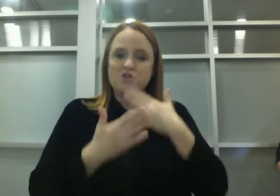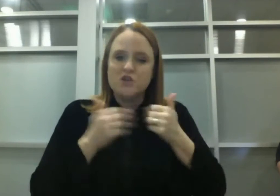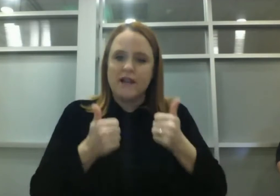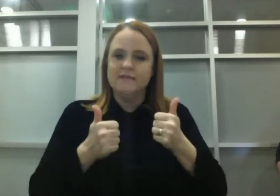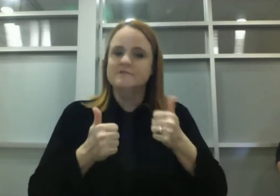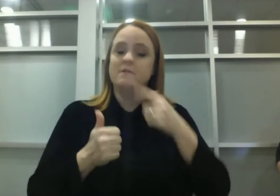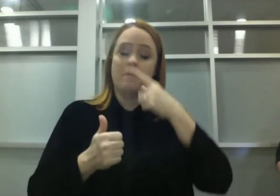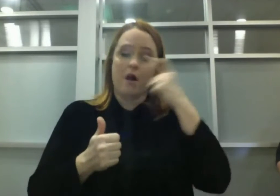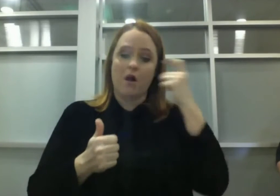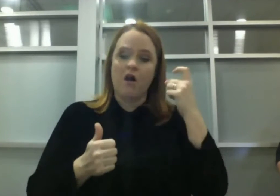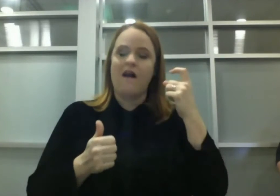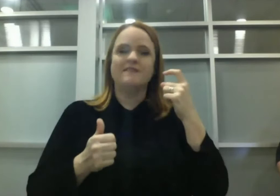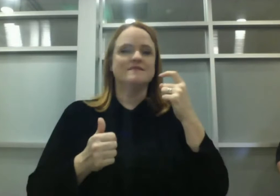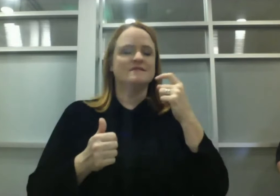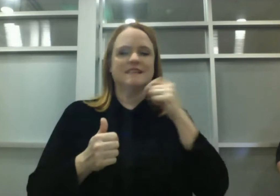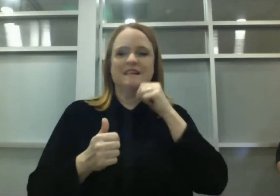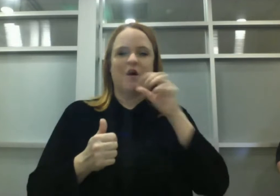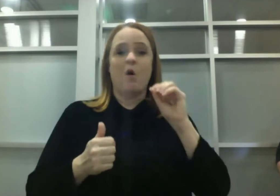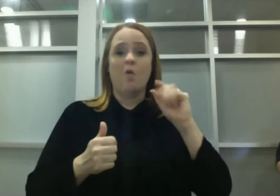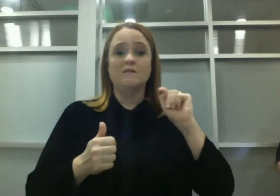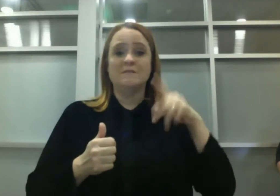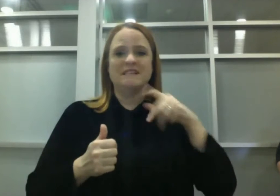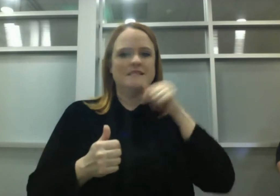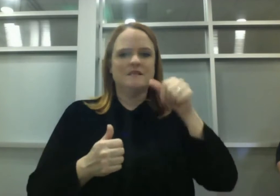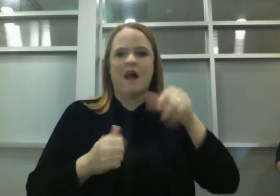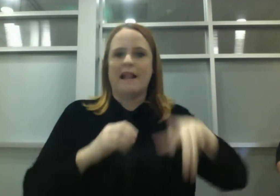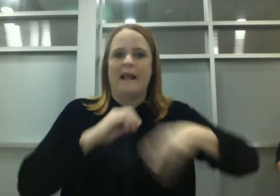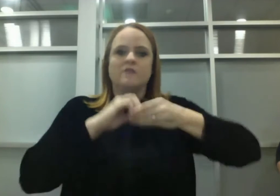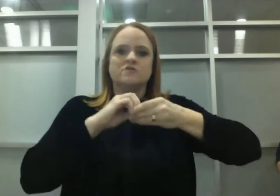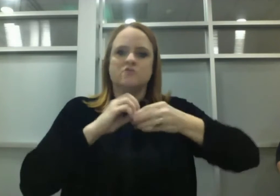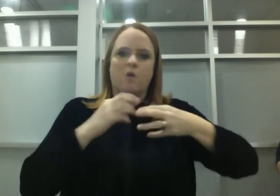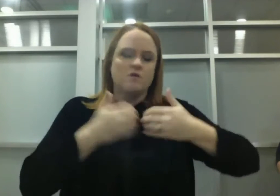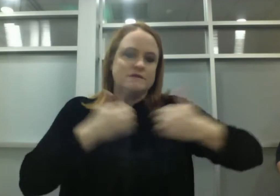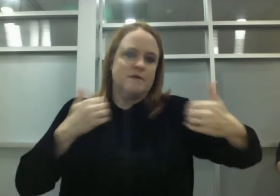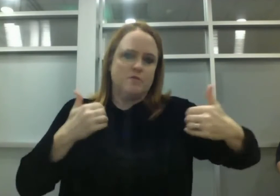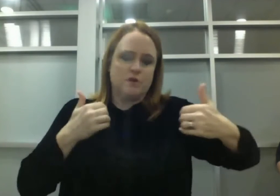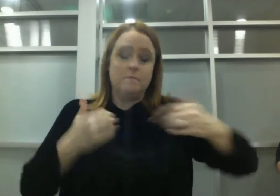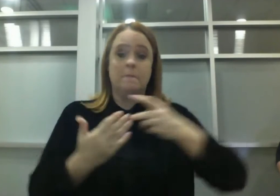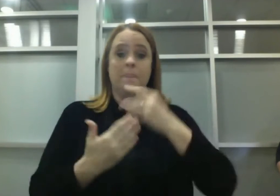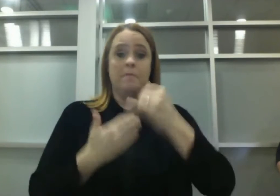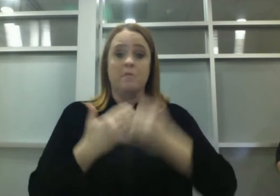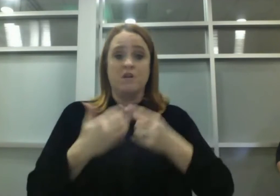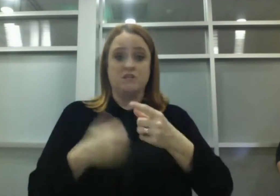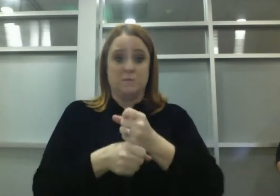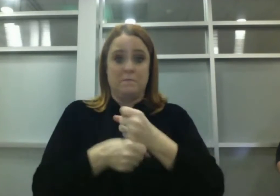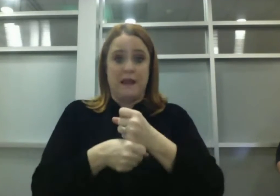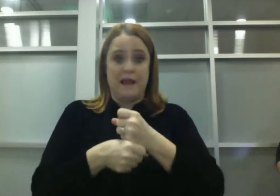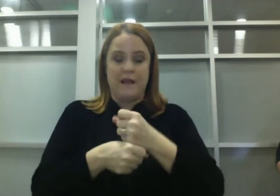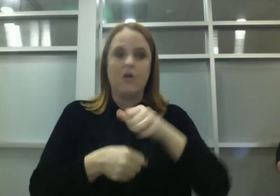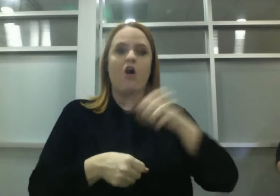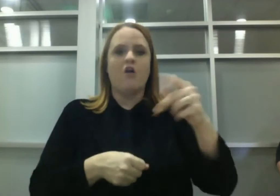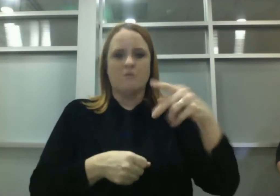extra; it's not separate. So the project you make will be an application that can be used by other projects for dependency